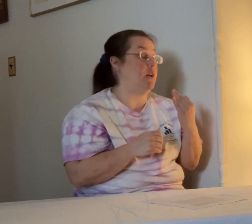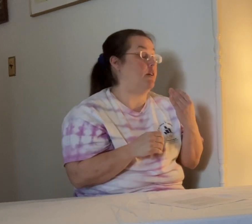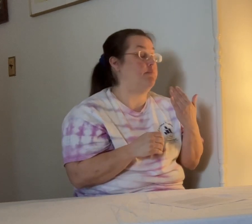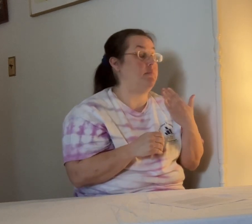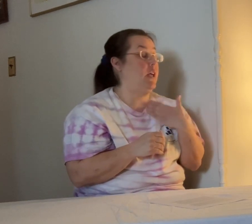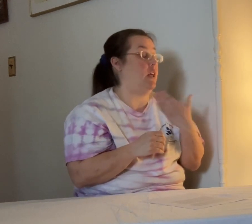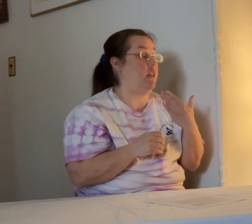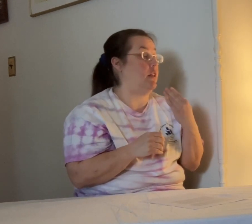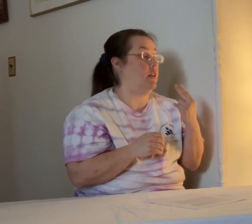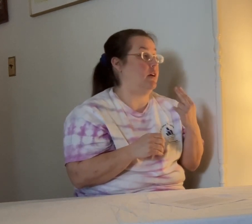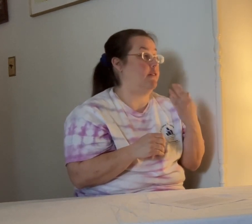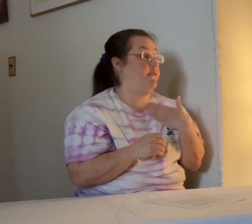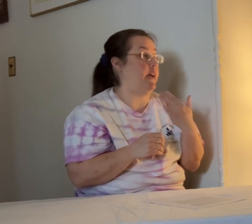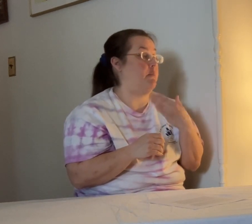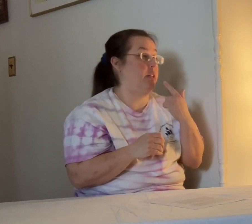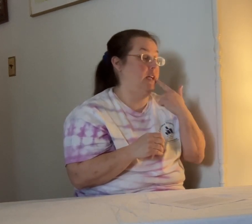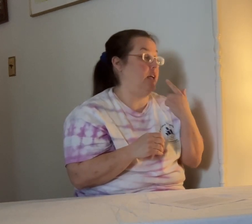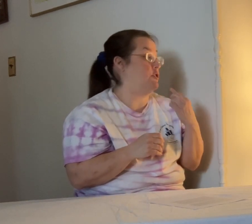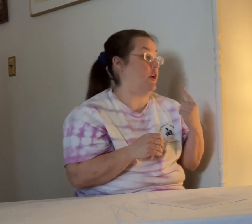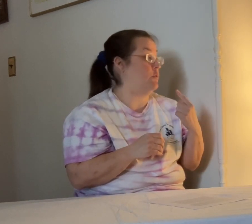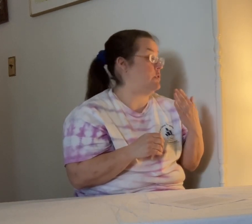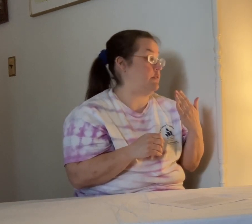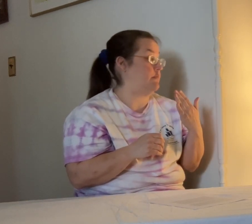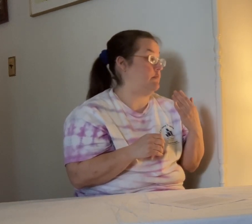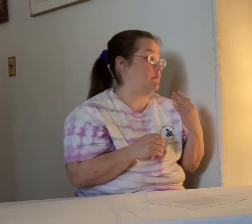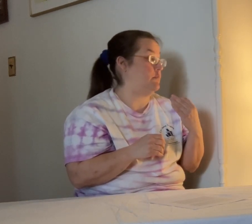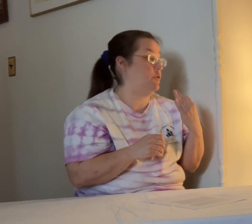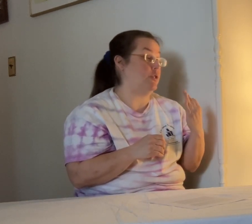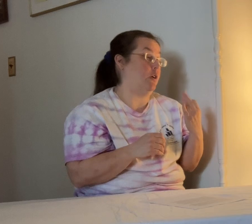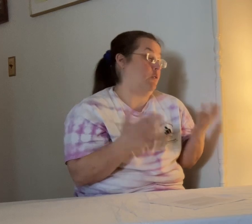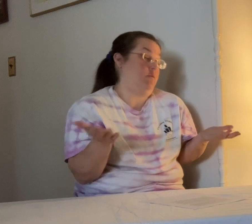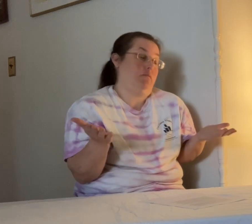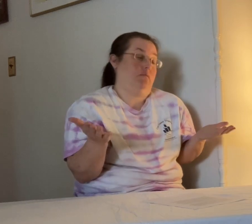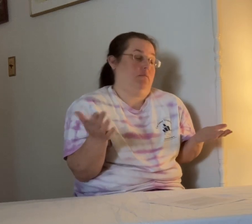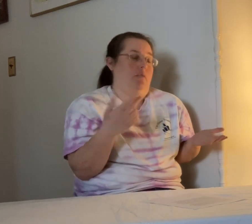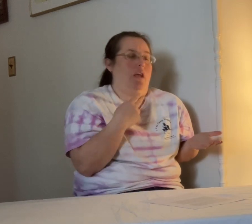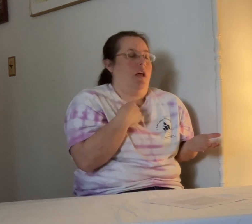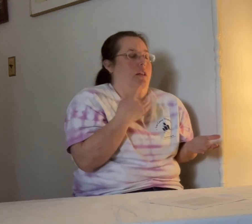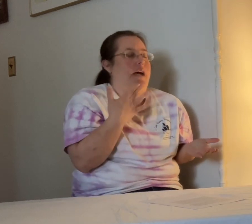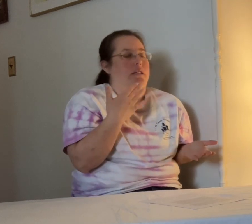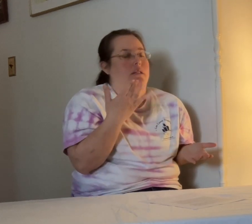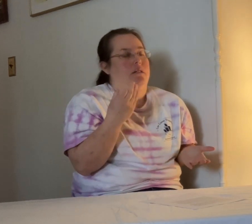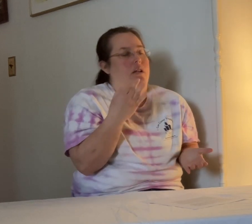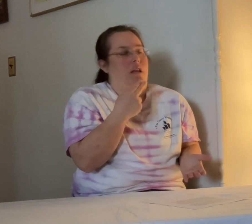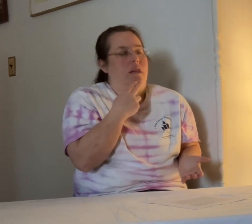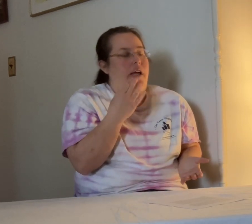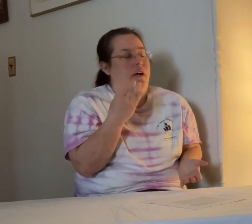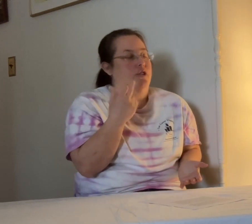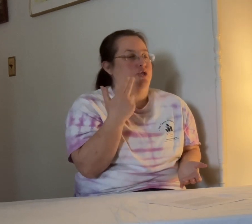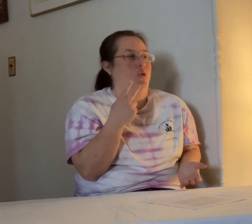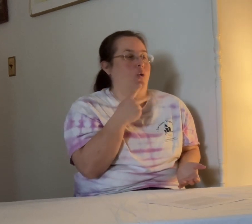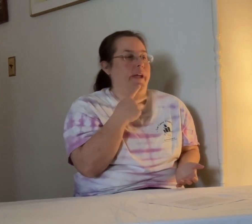some in the family don't. So that's their